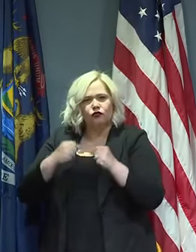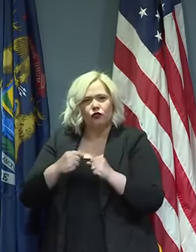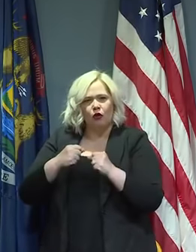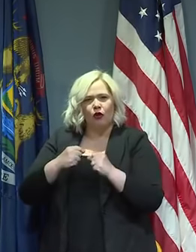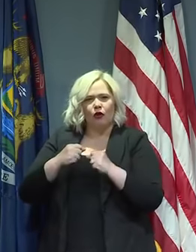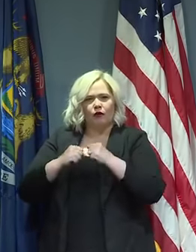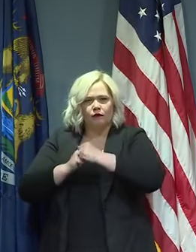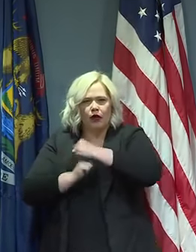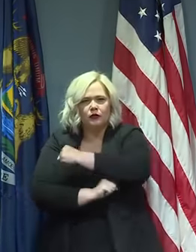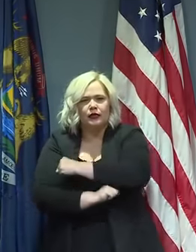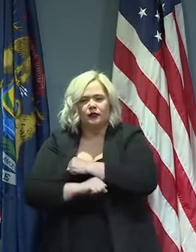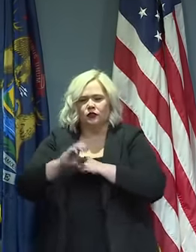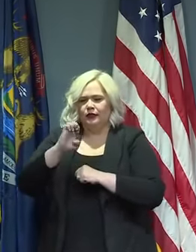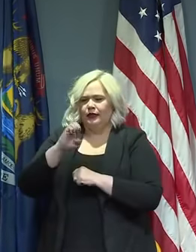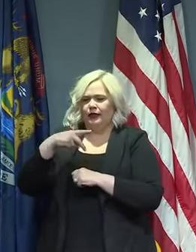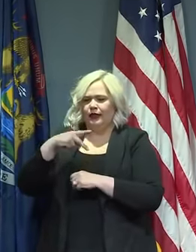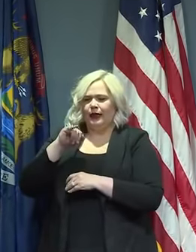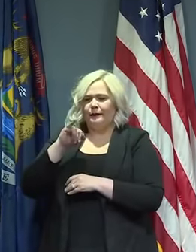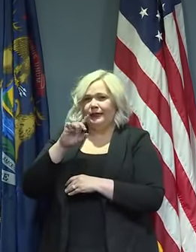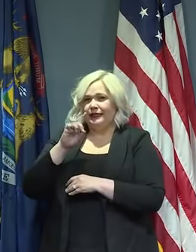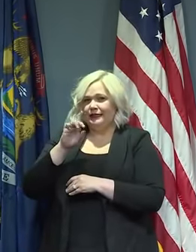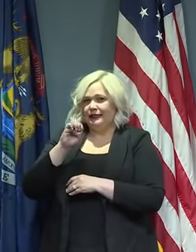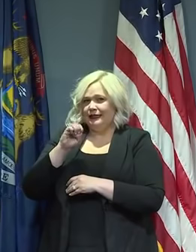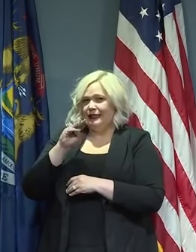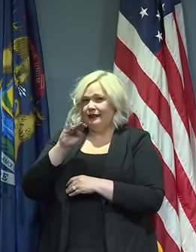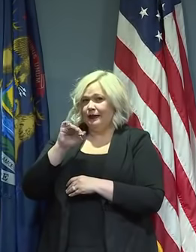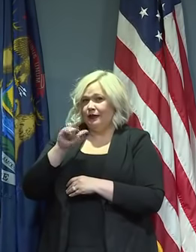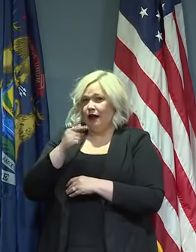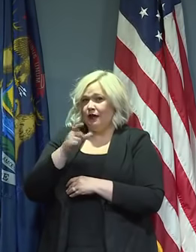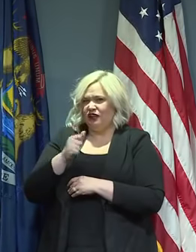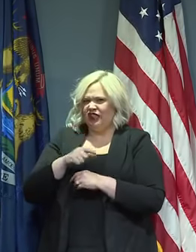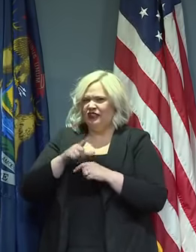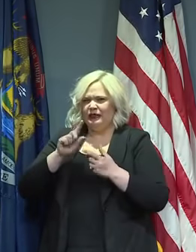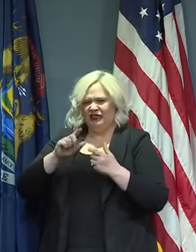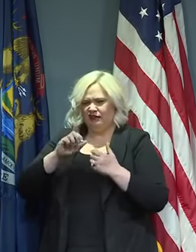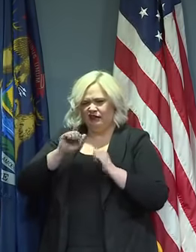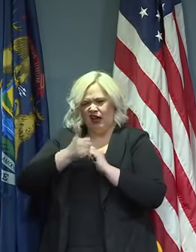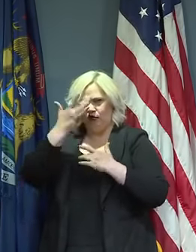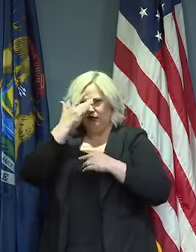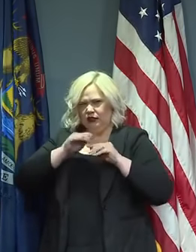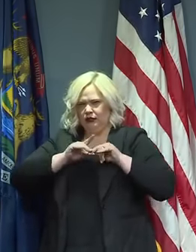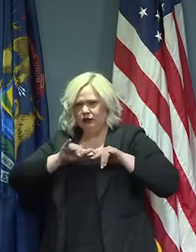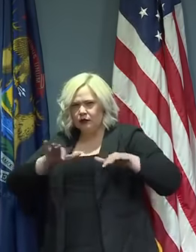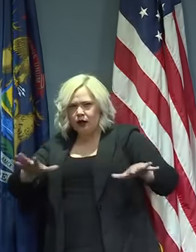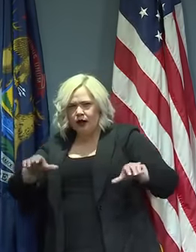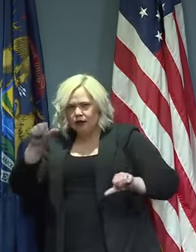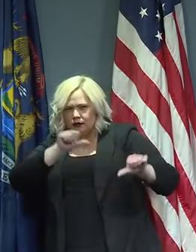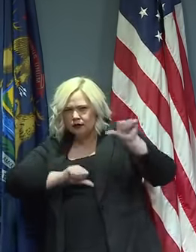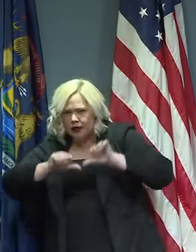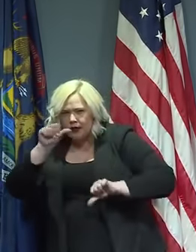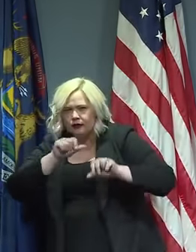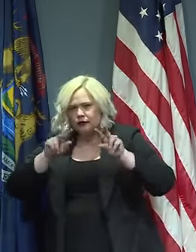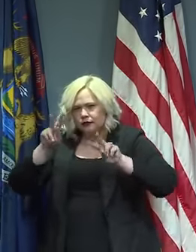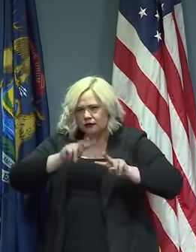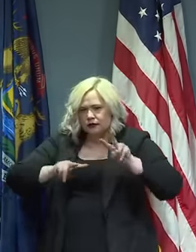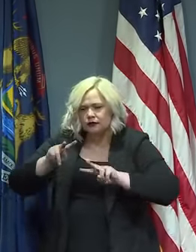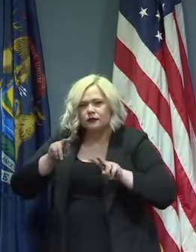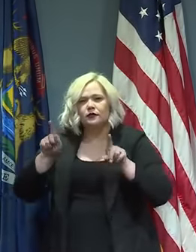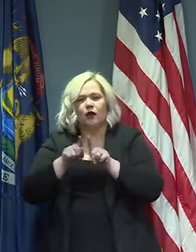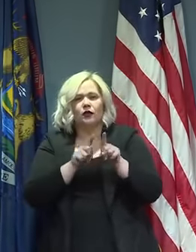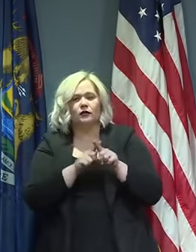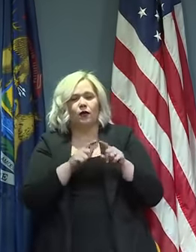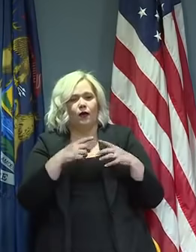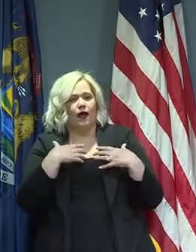epidemiology and infectious disease expertise, and also have expertise in occupational health that can be used to